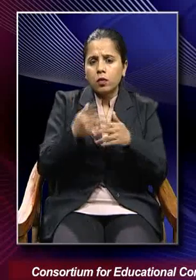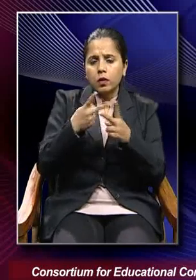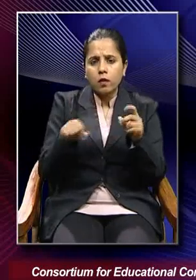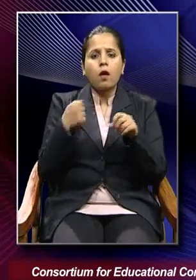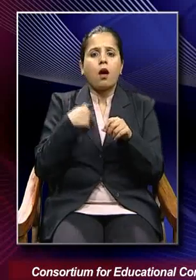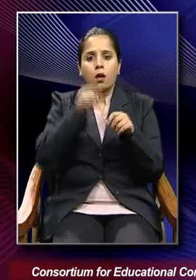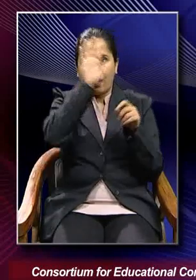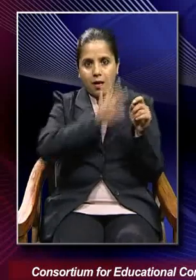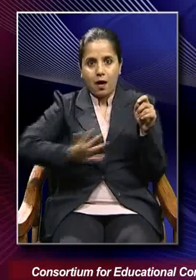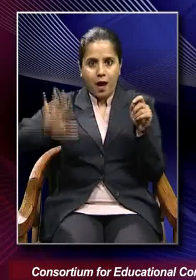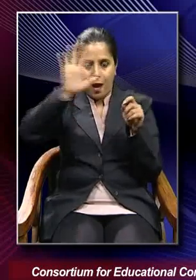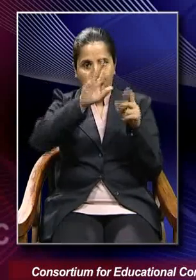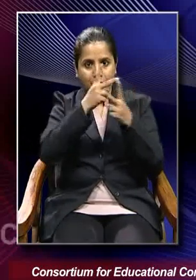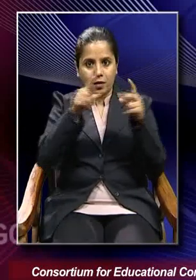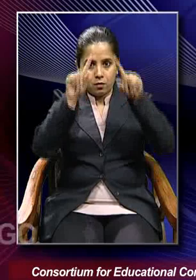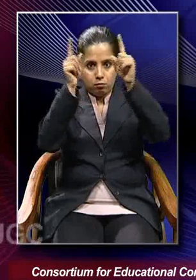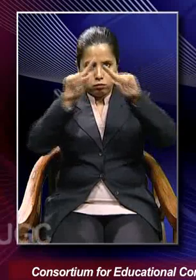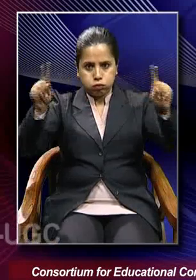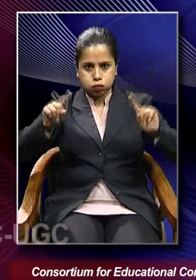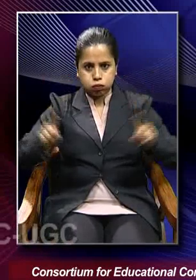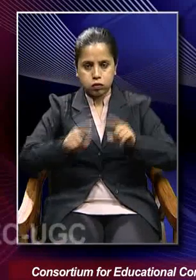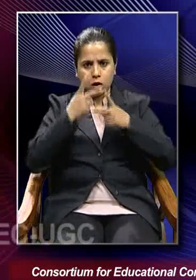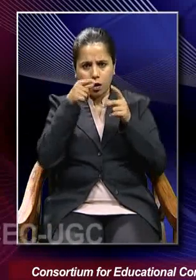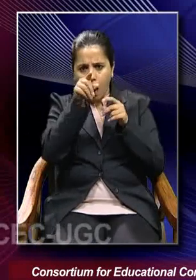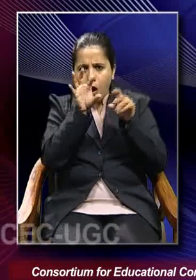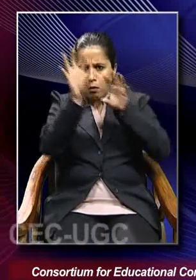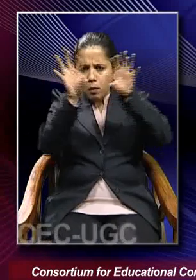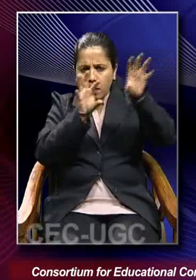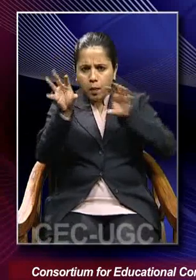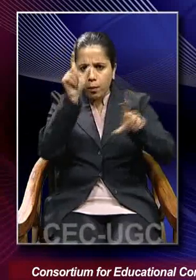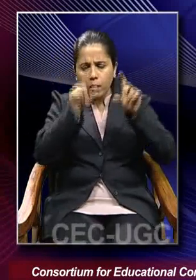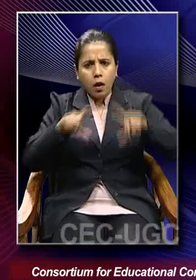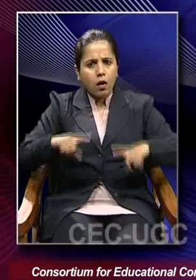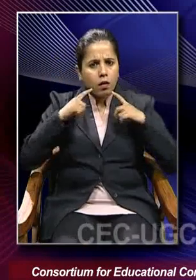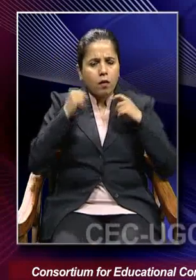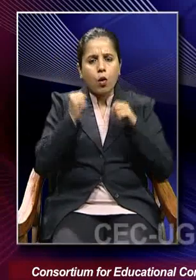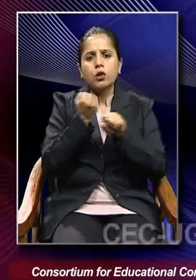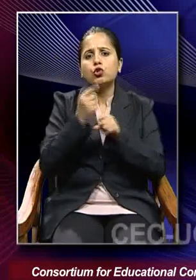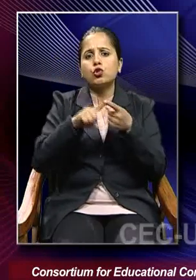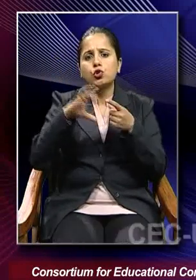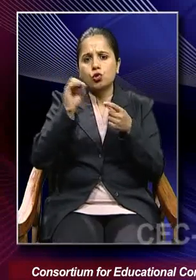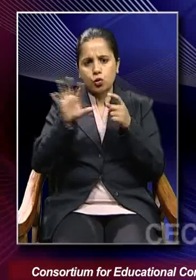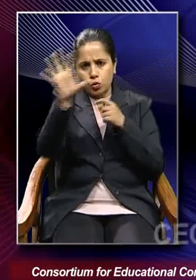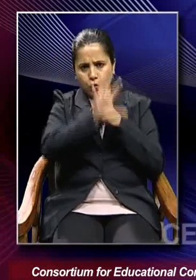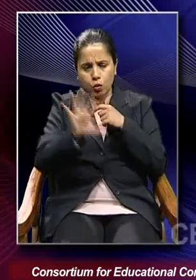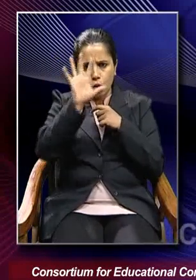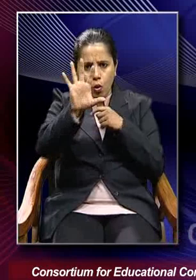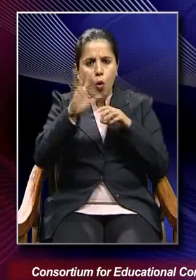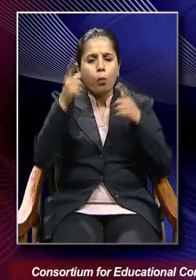process in the development of landforms or significant geomorphic or physiographic